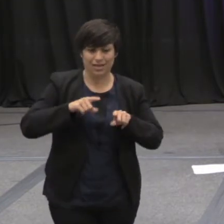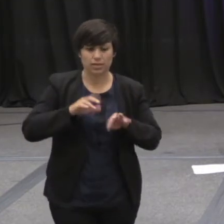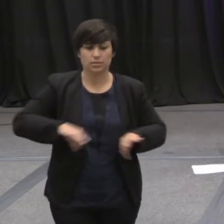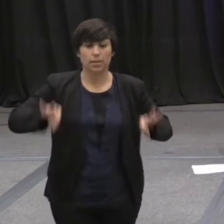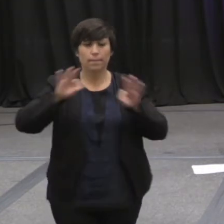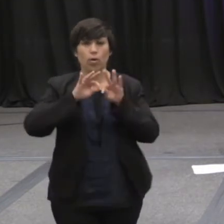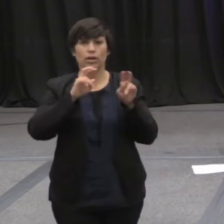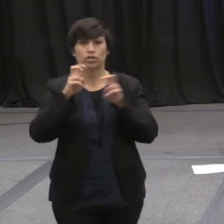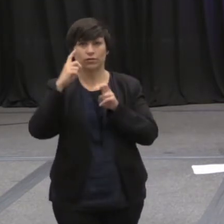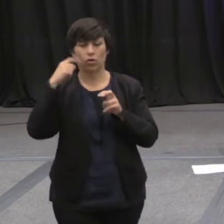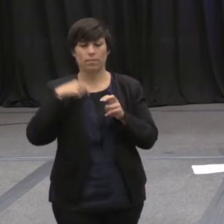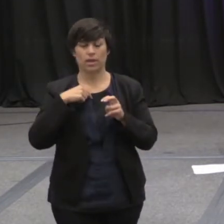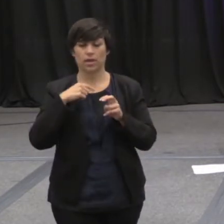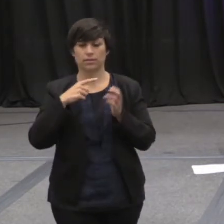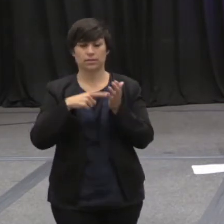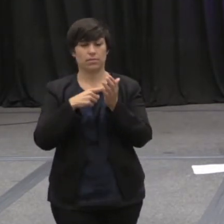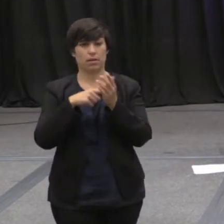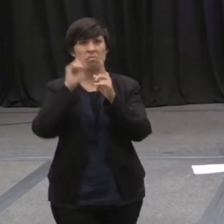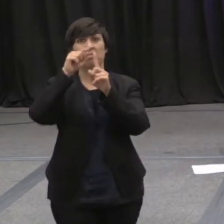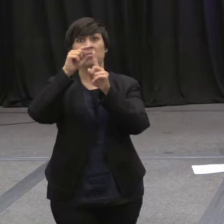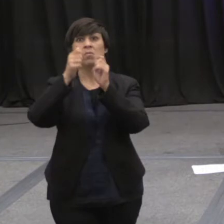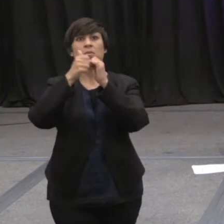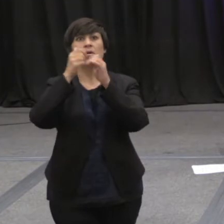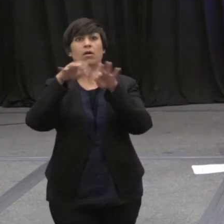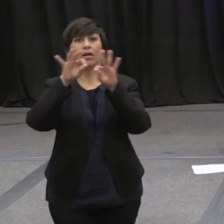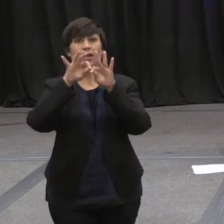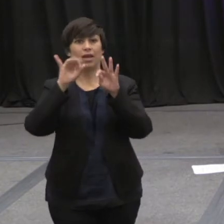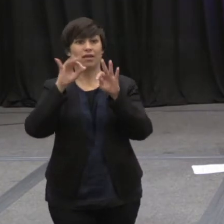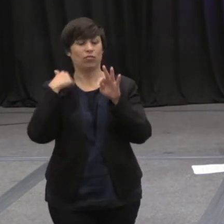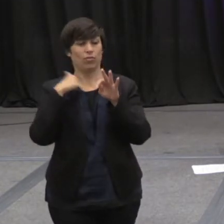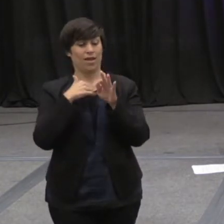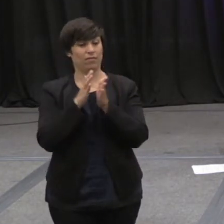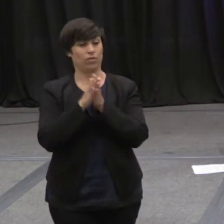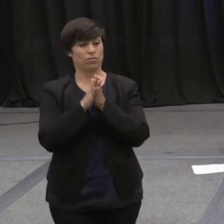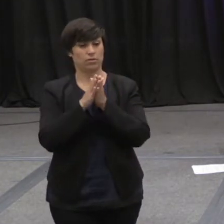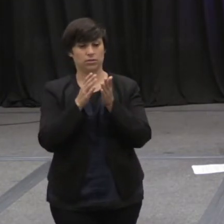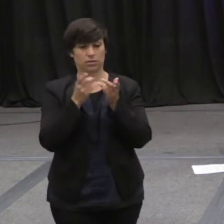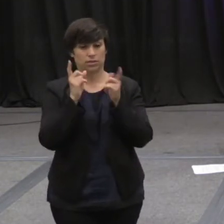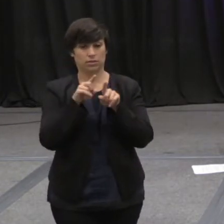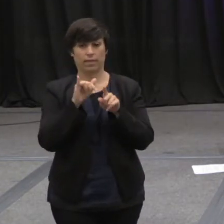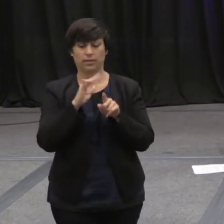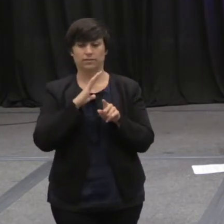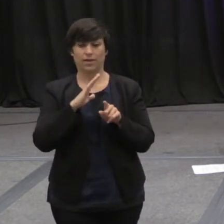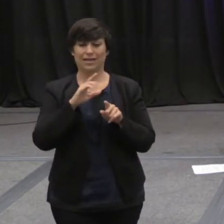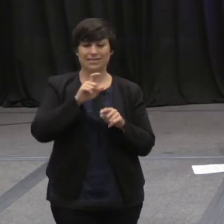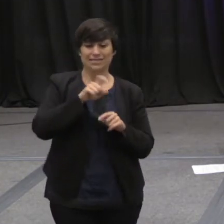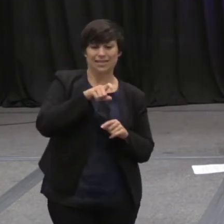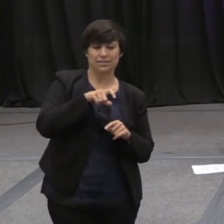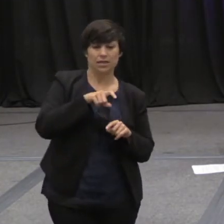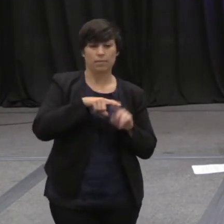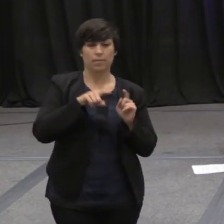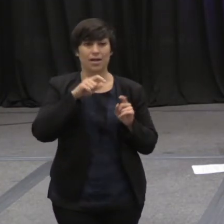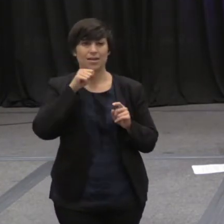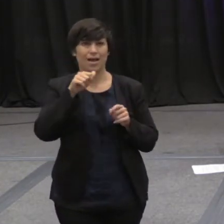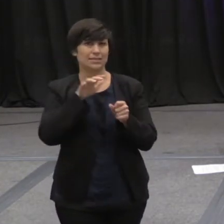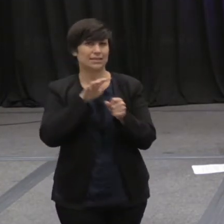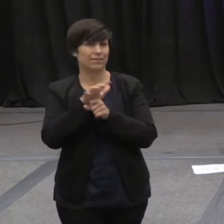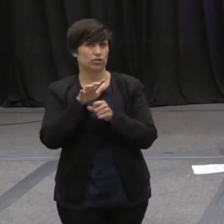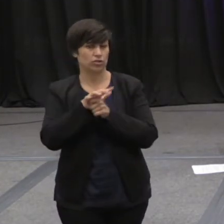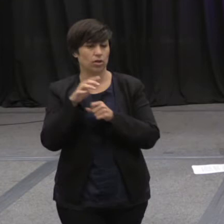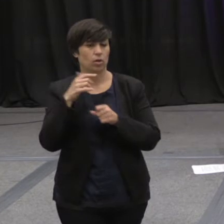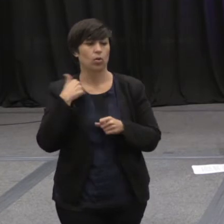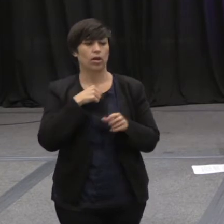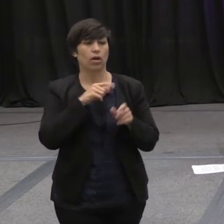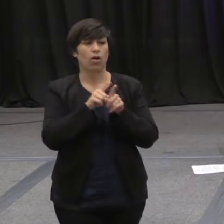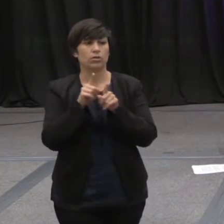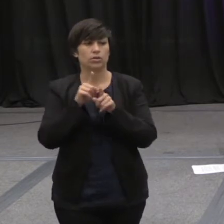sometimes it's seen as the be-all, end-all. As long as we have enthusiastic consent, it's fine. It's necessary but not sufficient. We